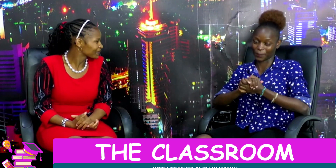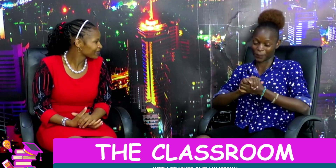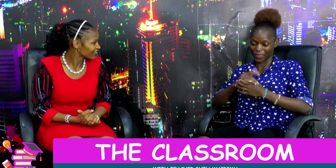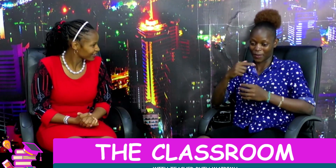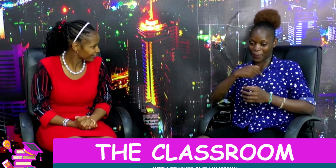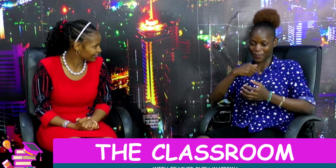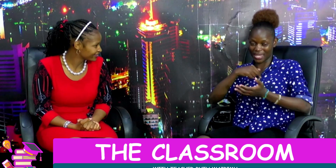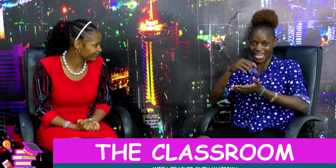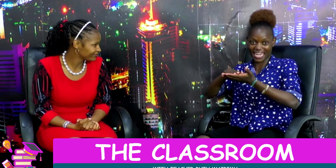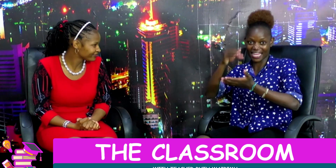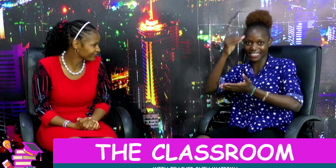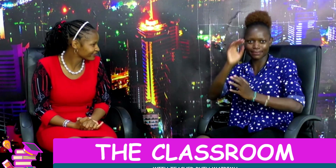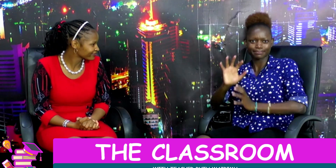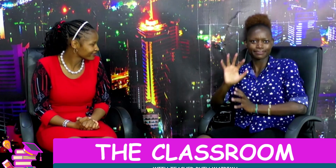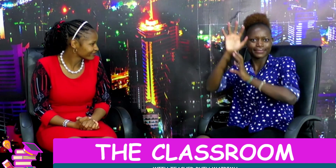sport itself.